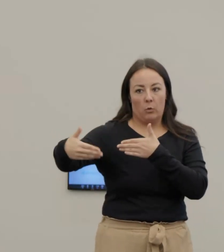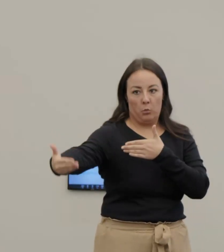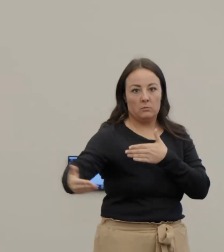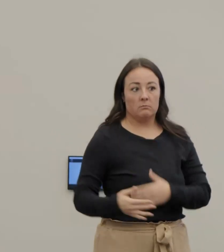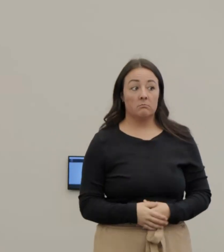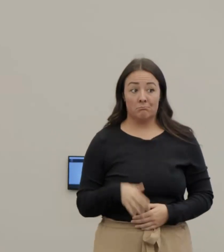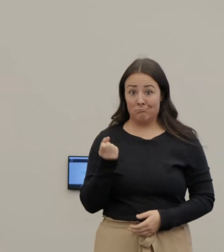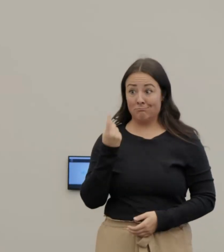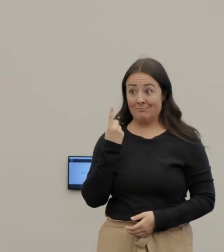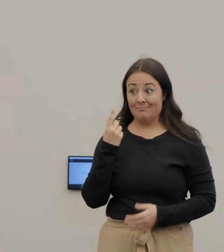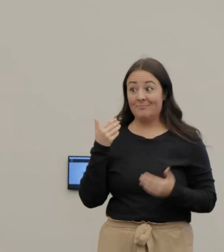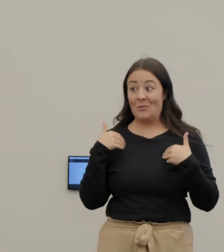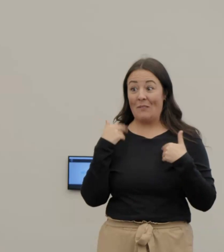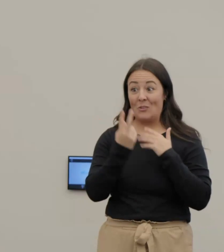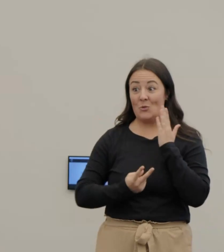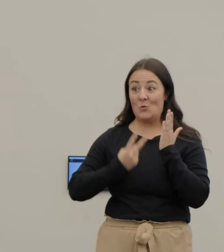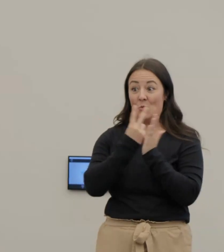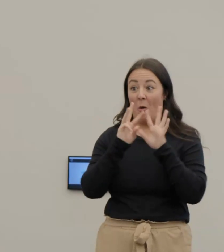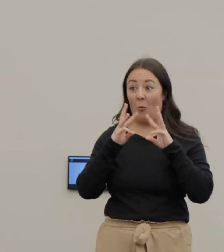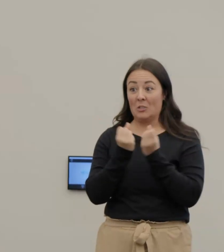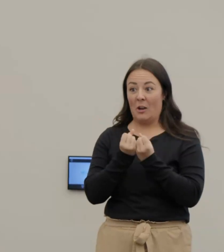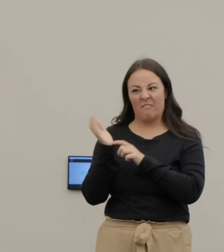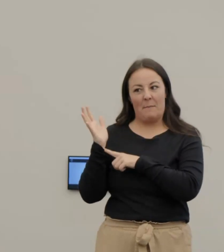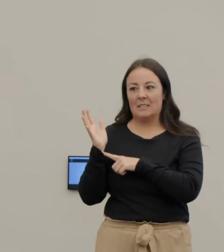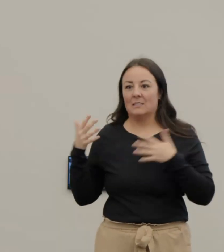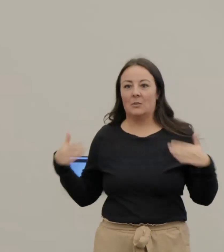Yes. You got a 2-hour workshop in 5 minutes.